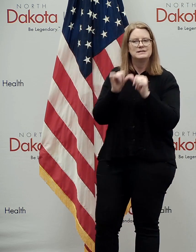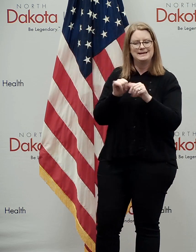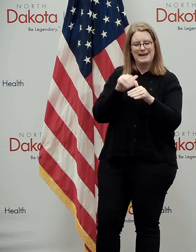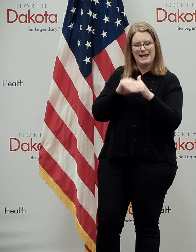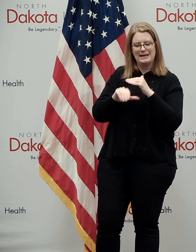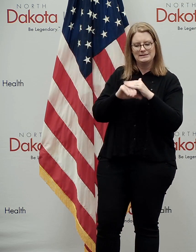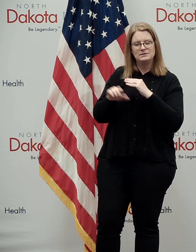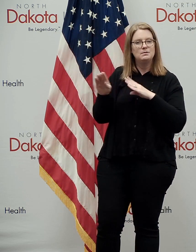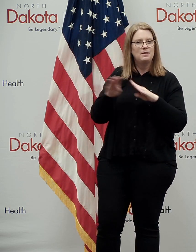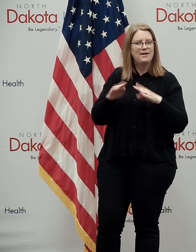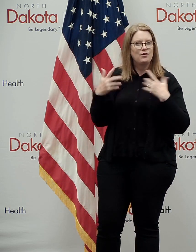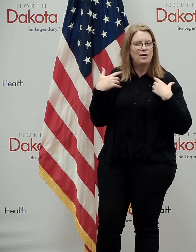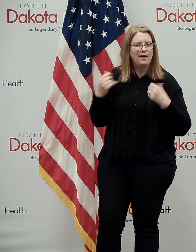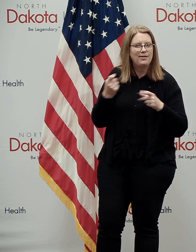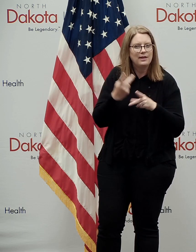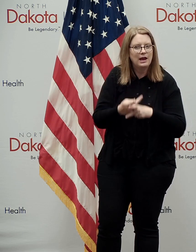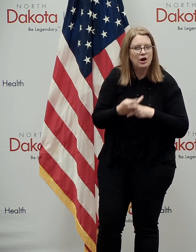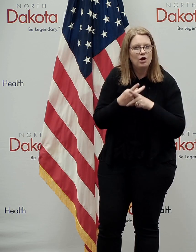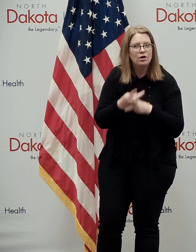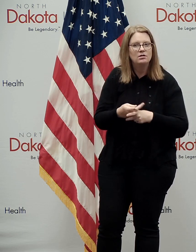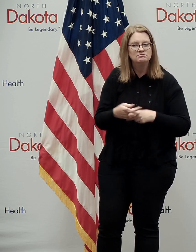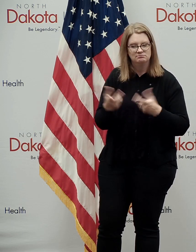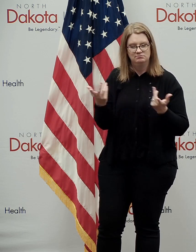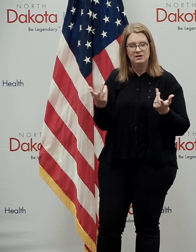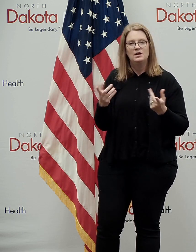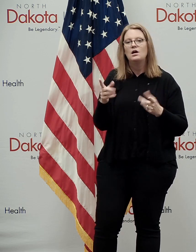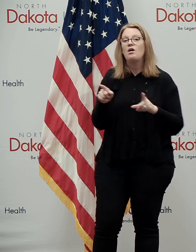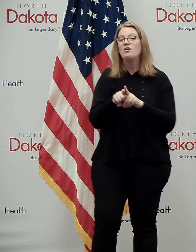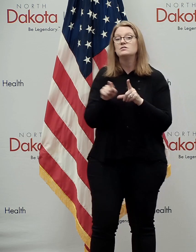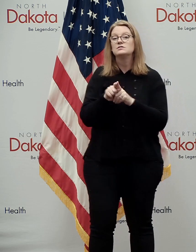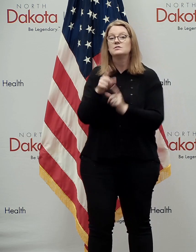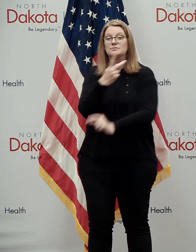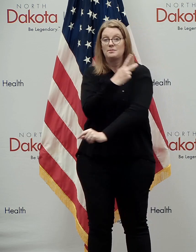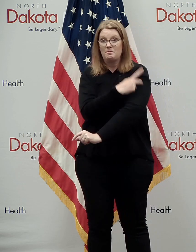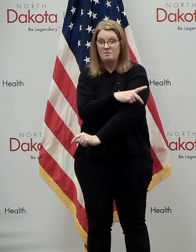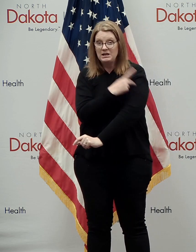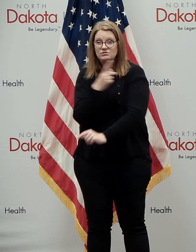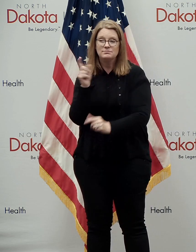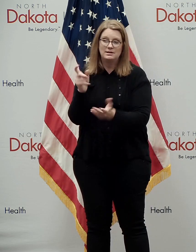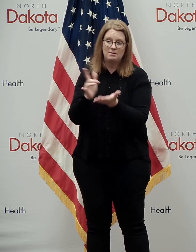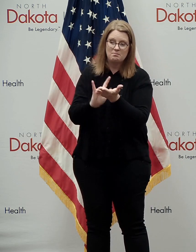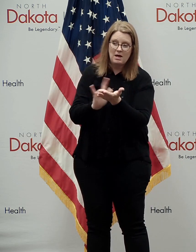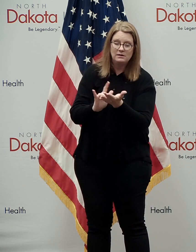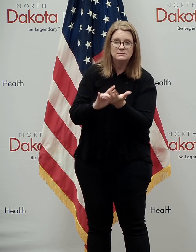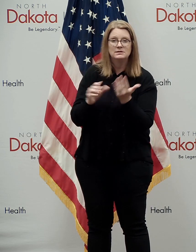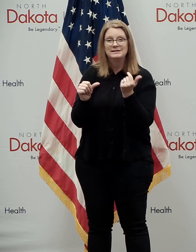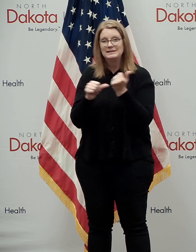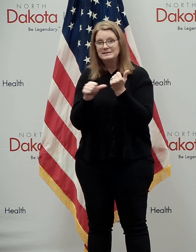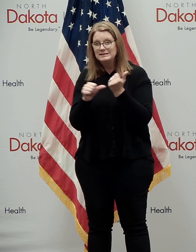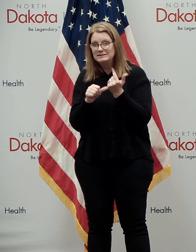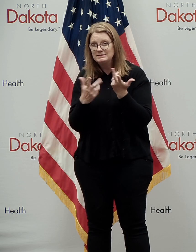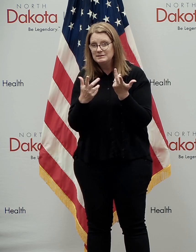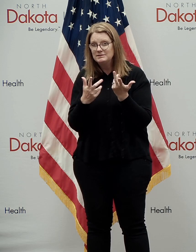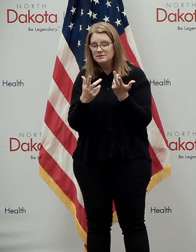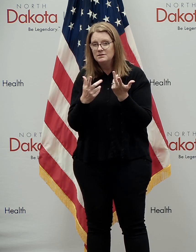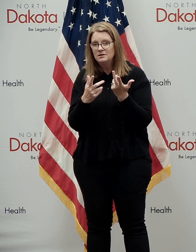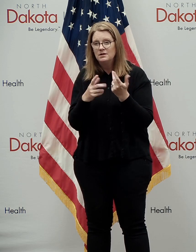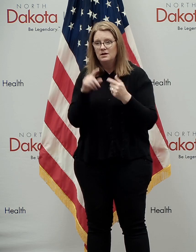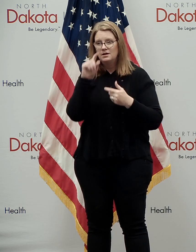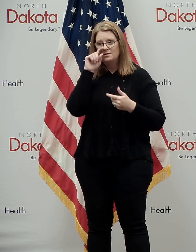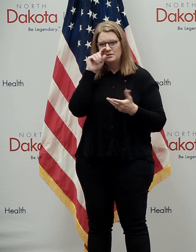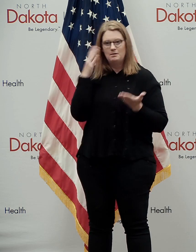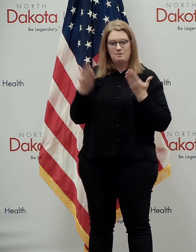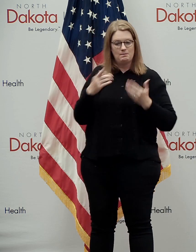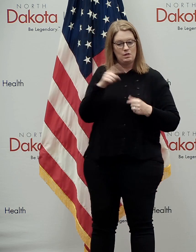access to behavioral health care services throughout this, especially for patients needing medication-assisted treatment for those that are